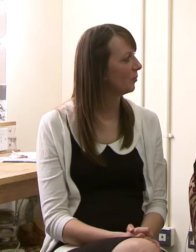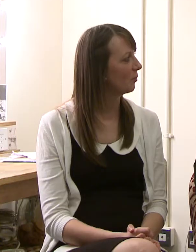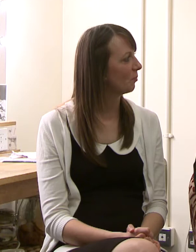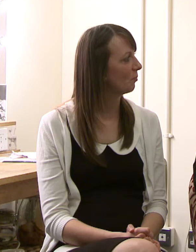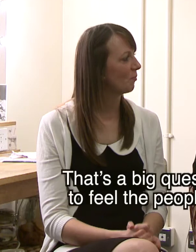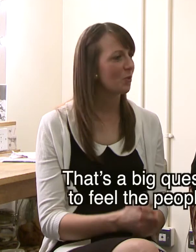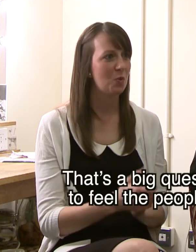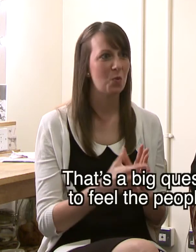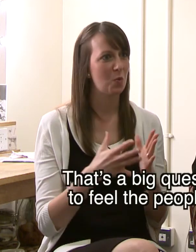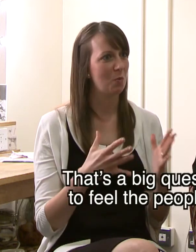It's a very big